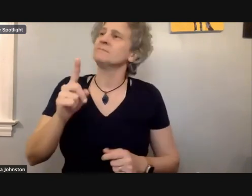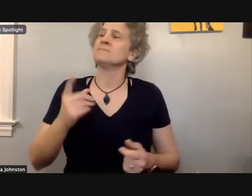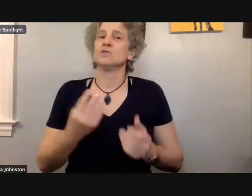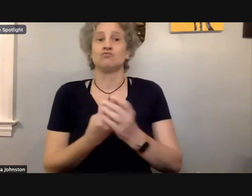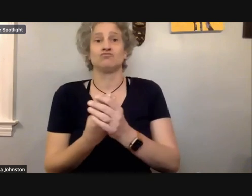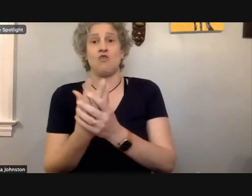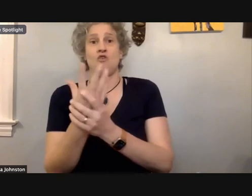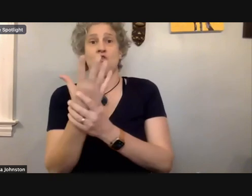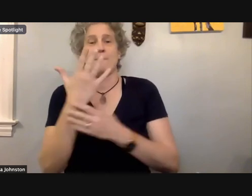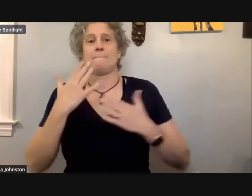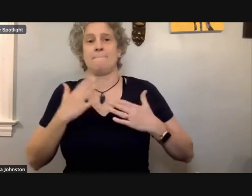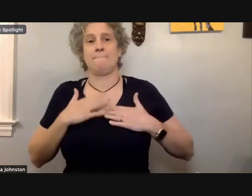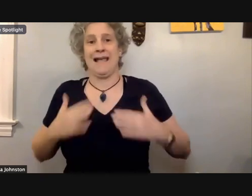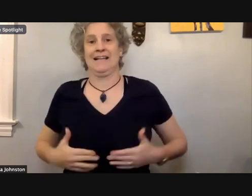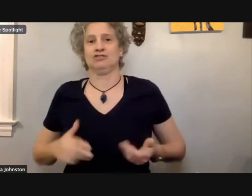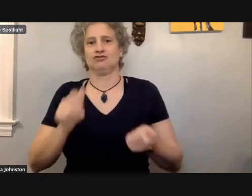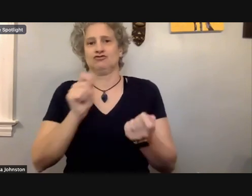and those types of things.